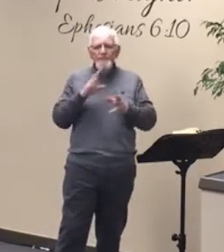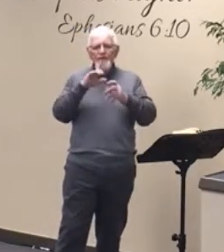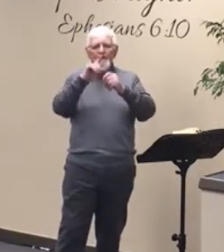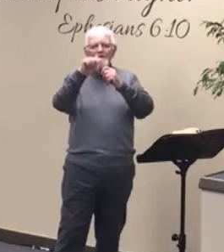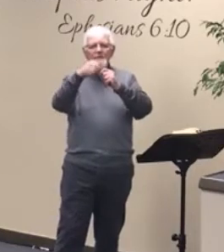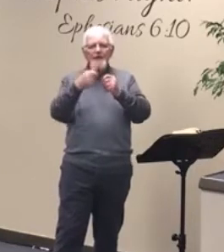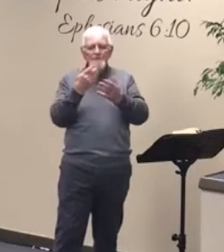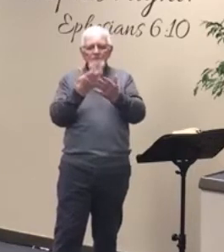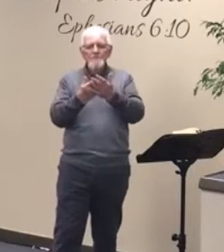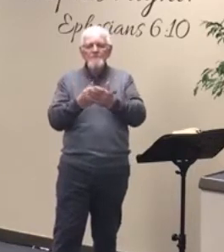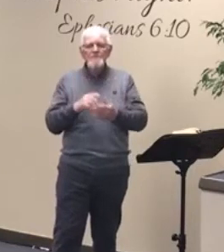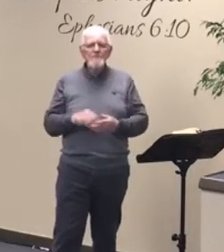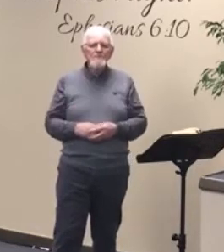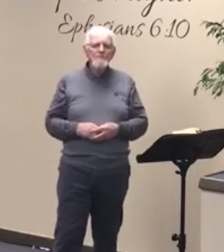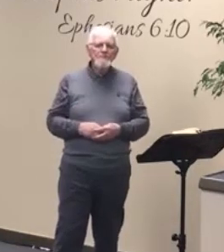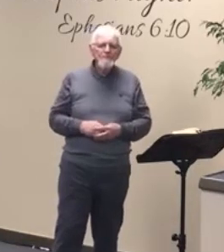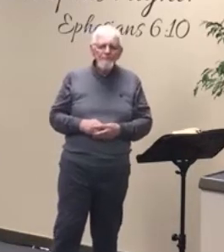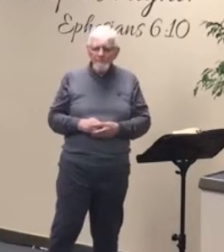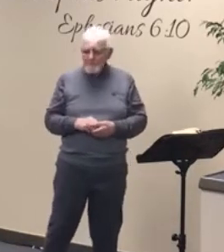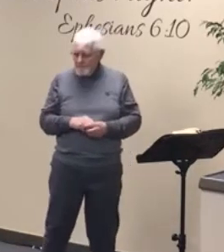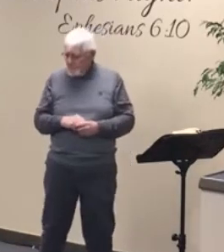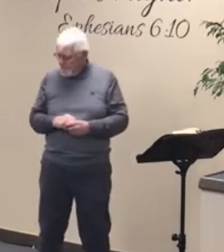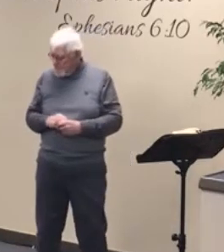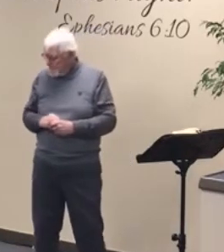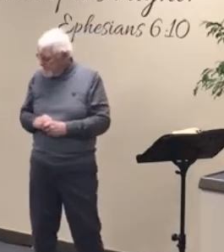good friendship after that.